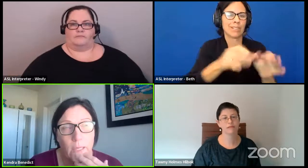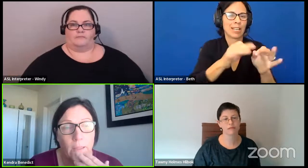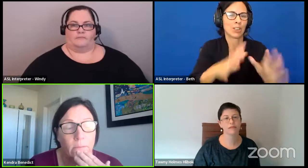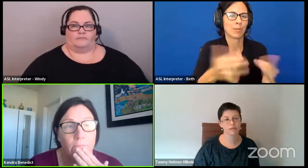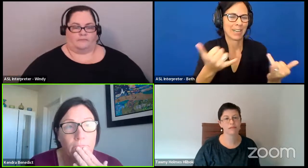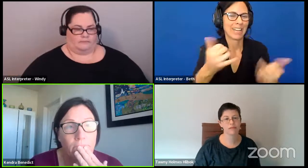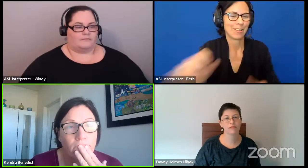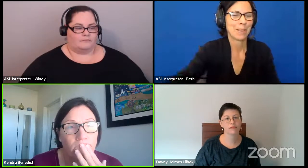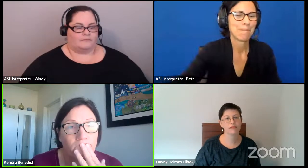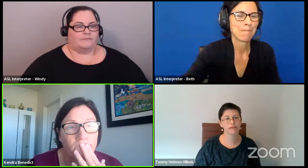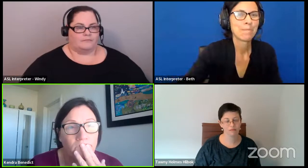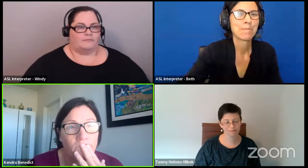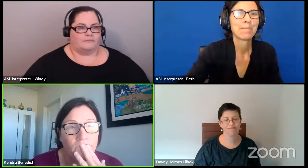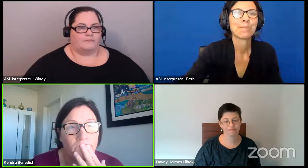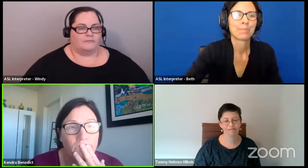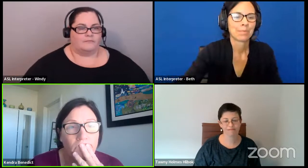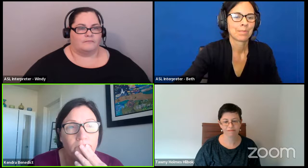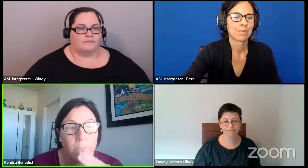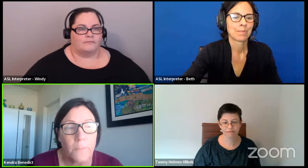yeah.